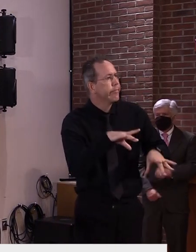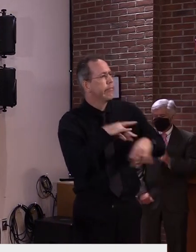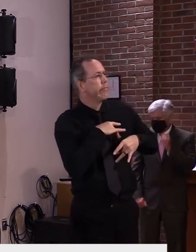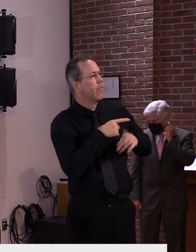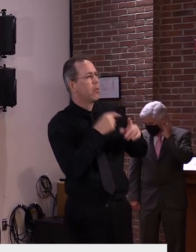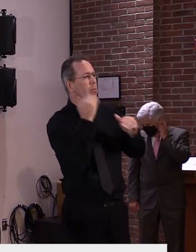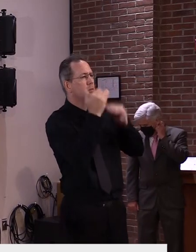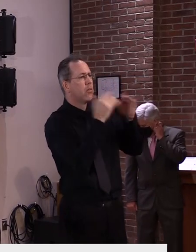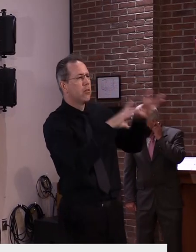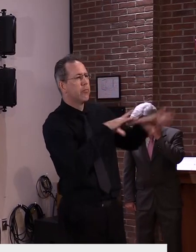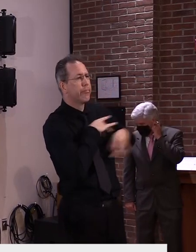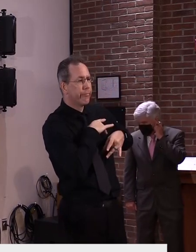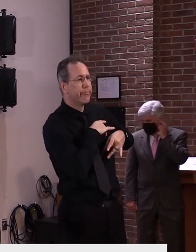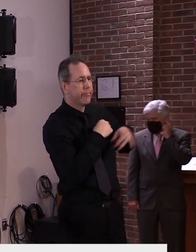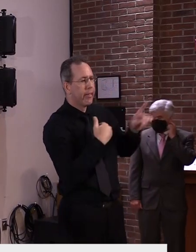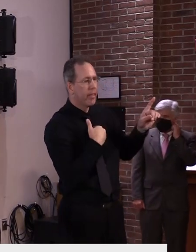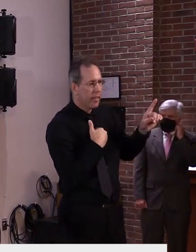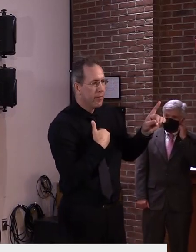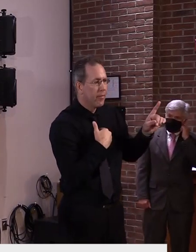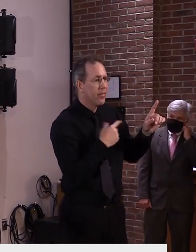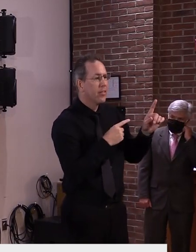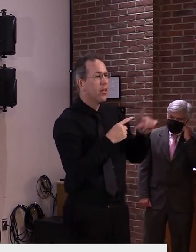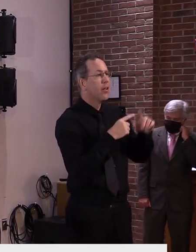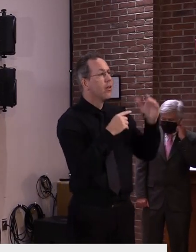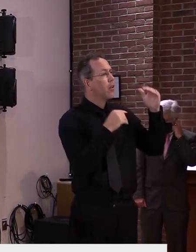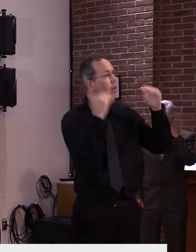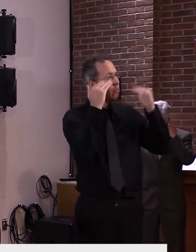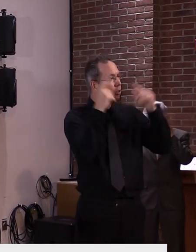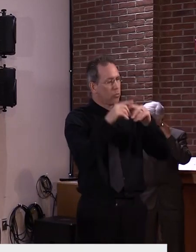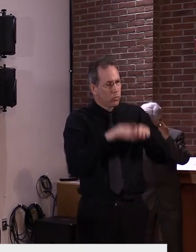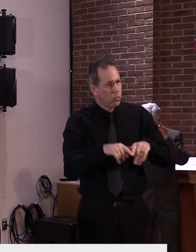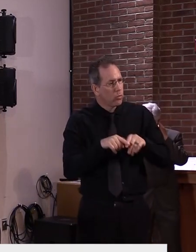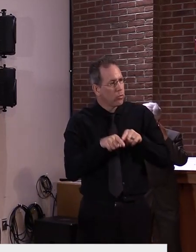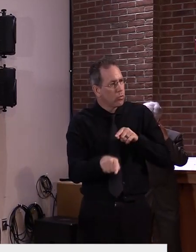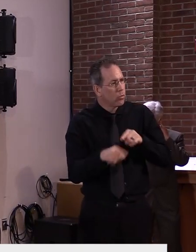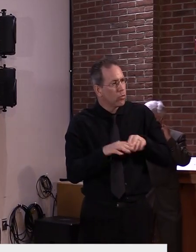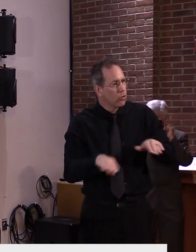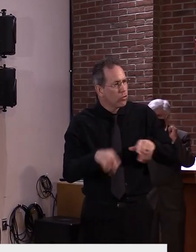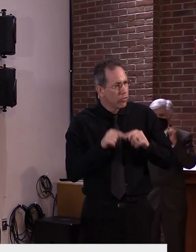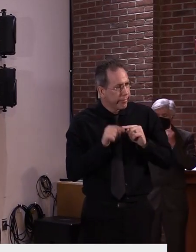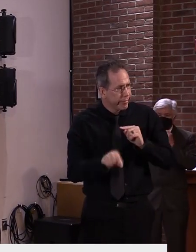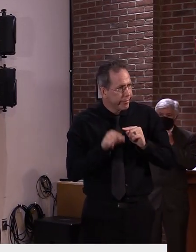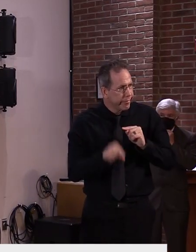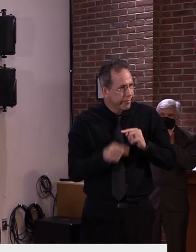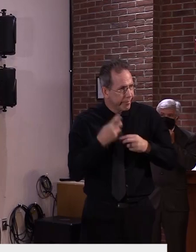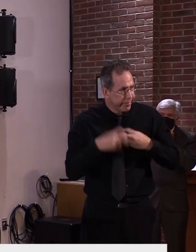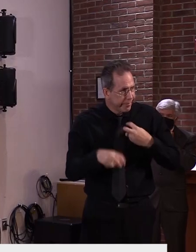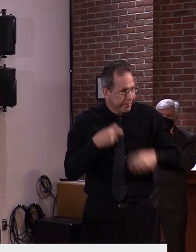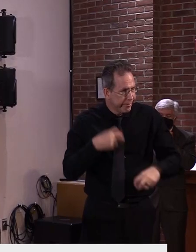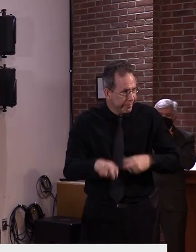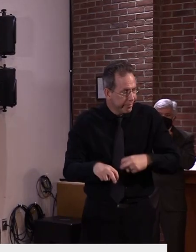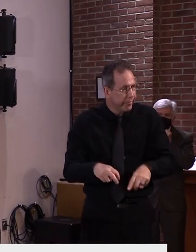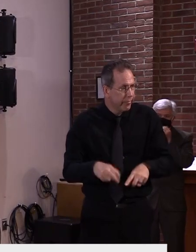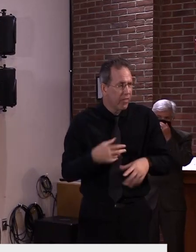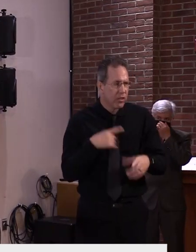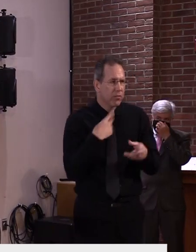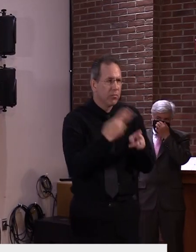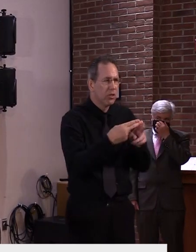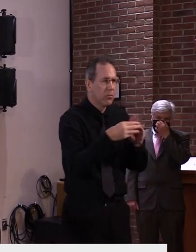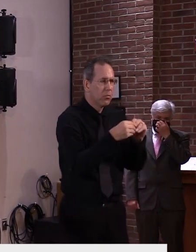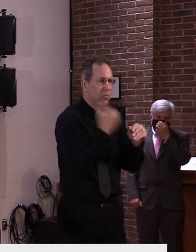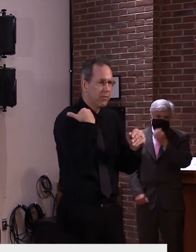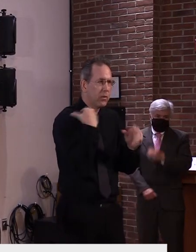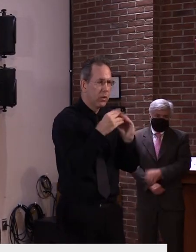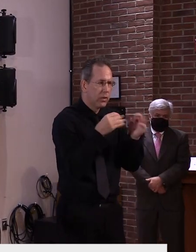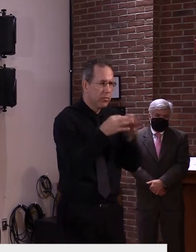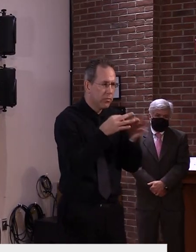though, again, it's the theme we've been repeating, is the transmission pattern is usually adult